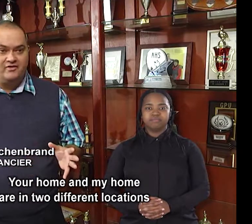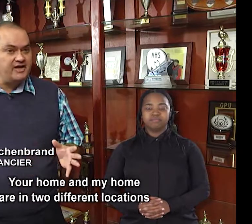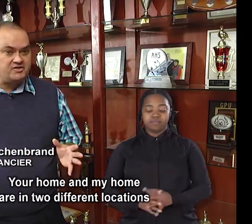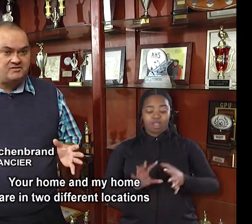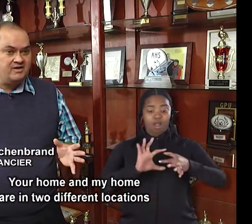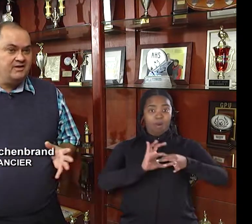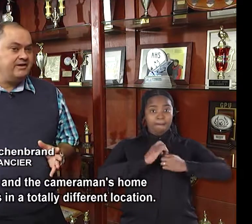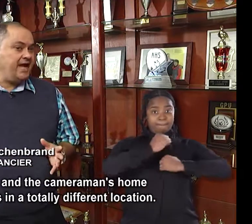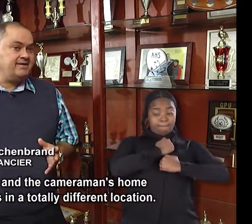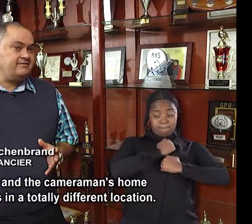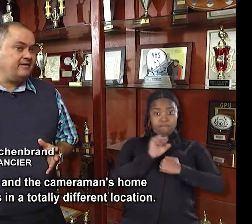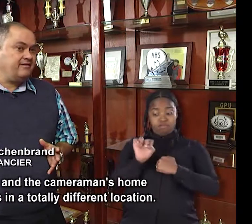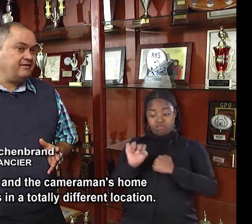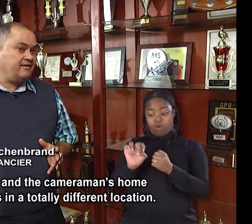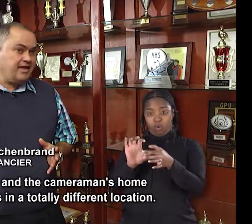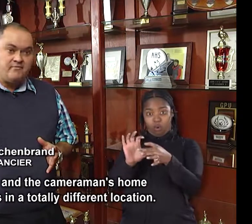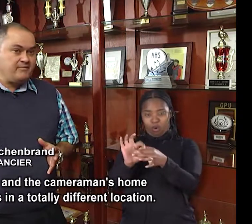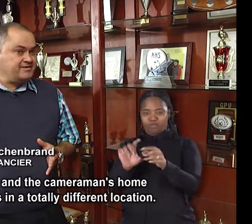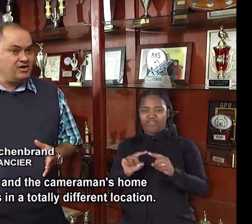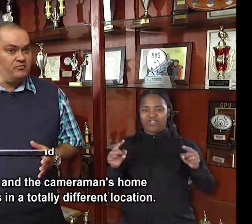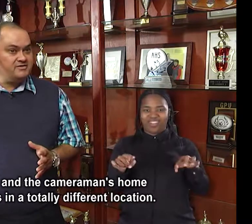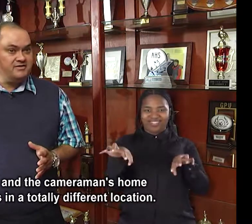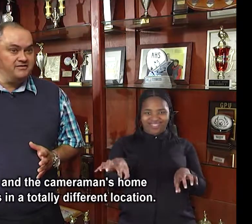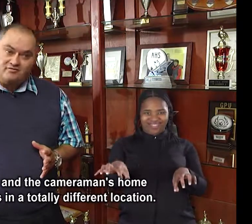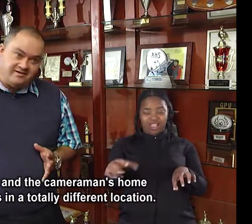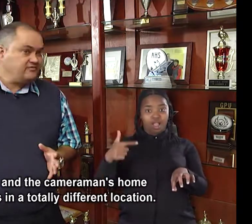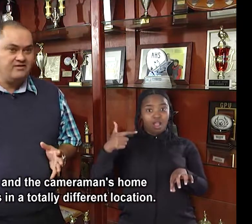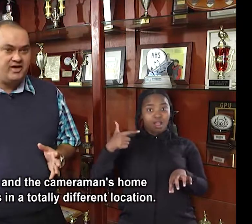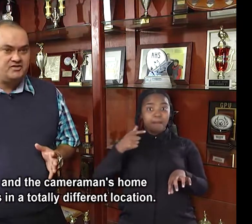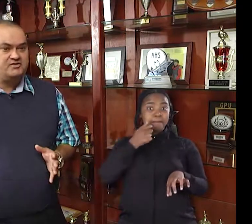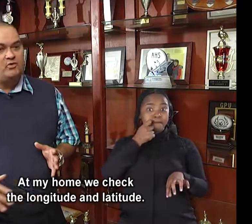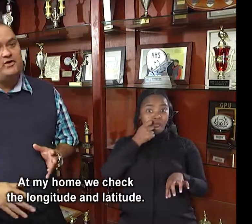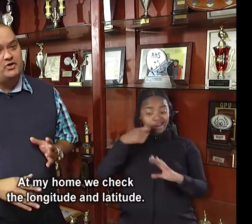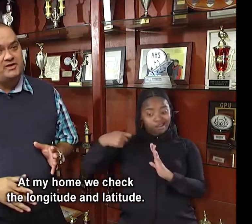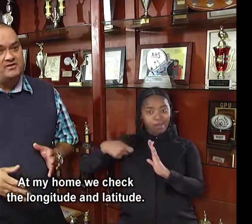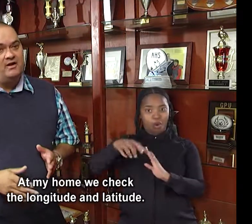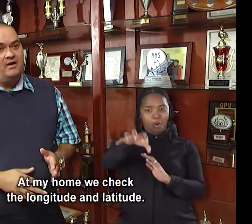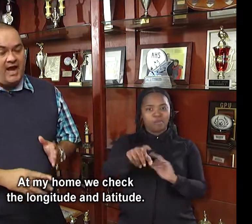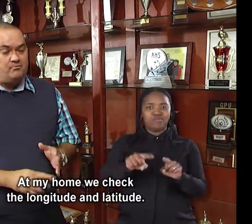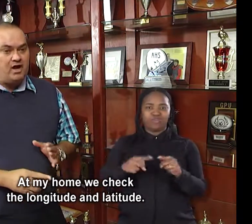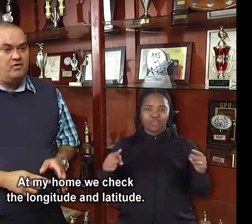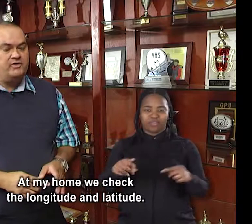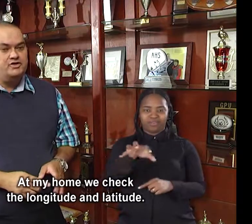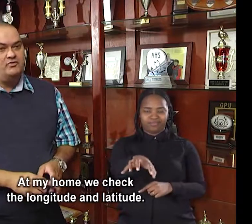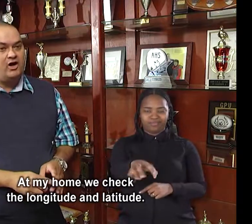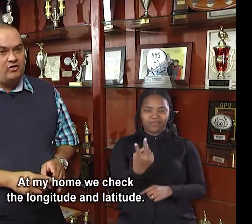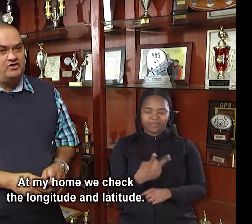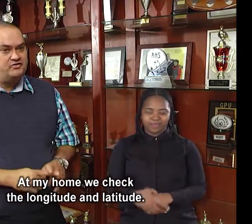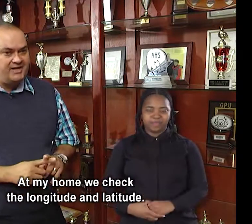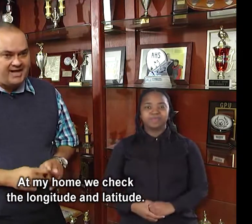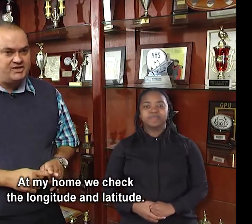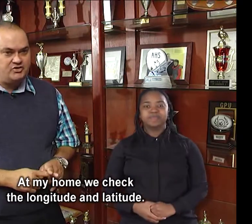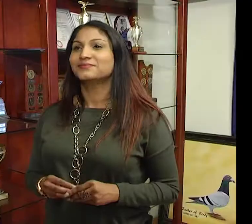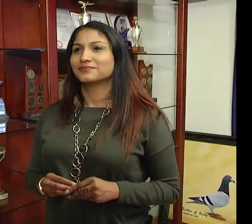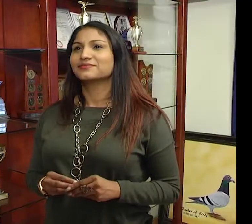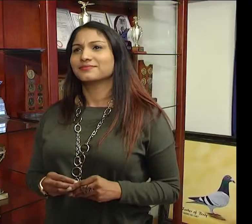2 different locations. And the cameraman's home is in a totally different location. So what we do is, at my home we do a